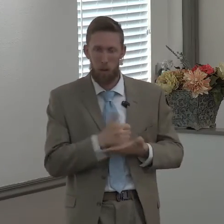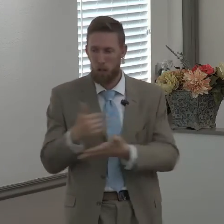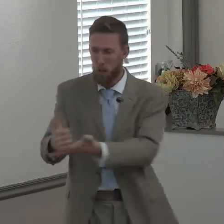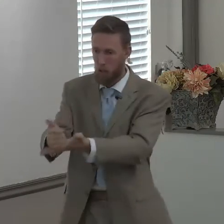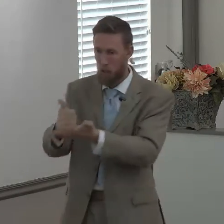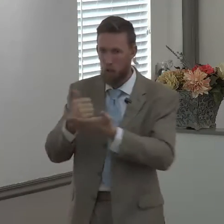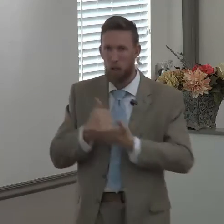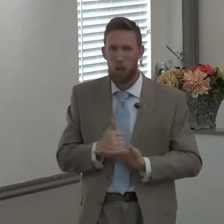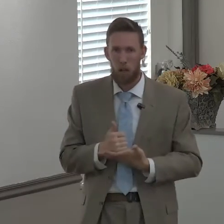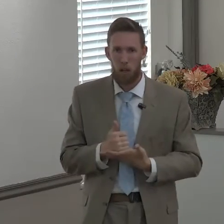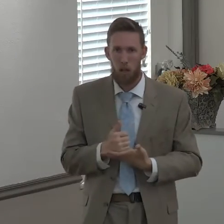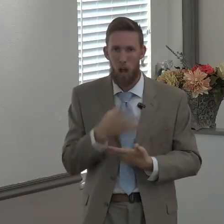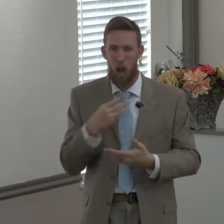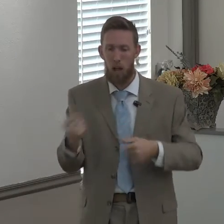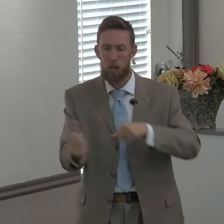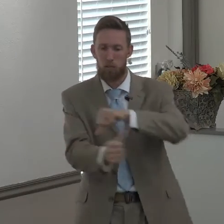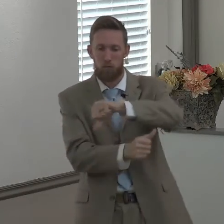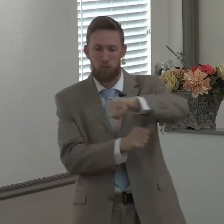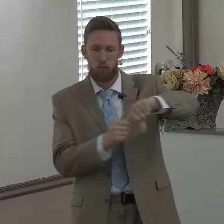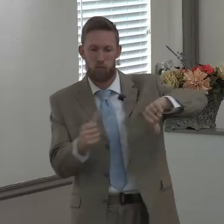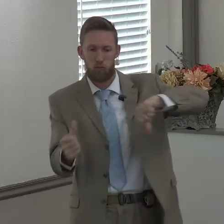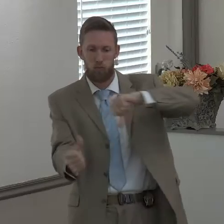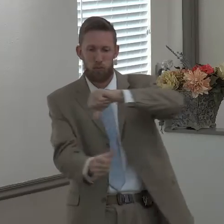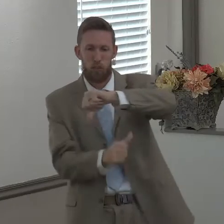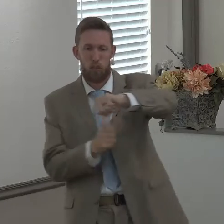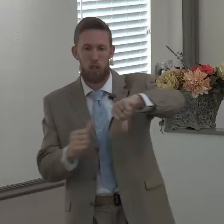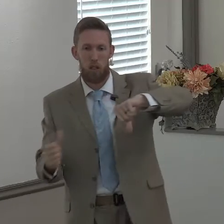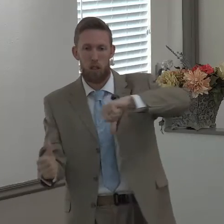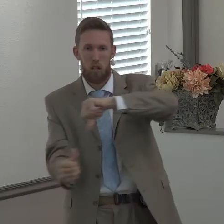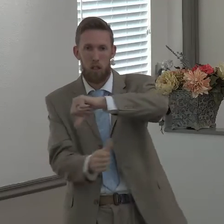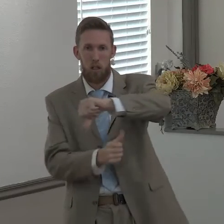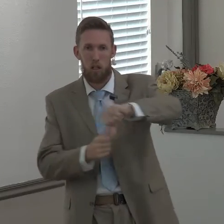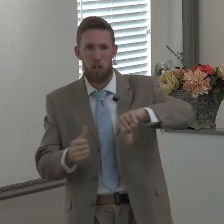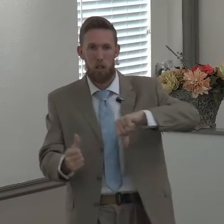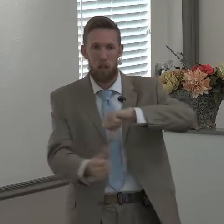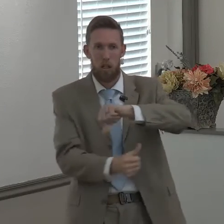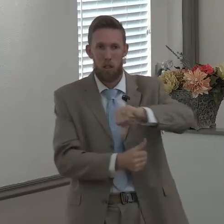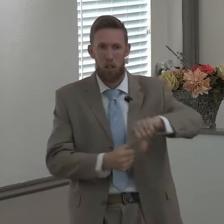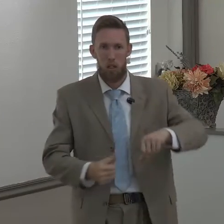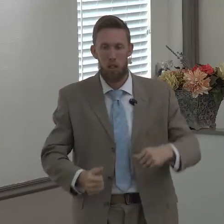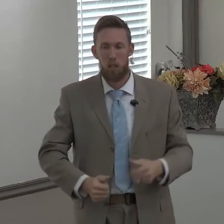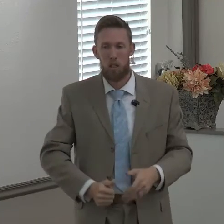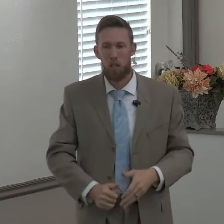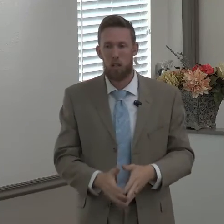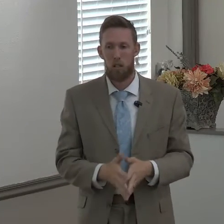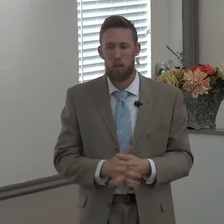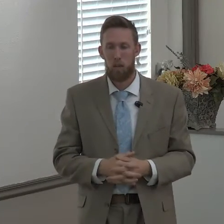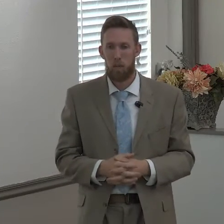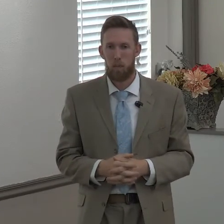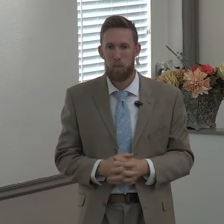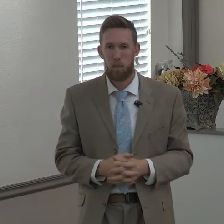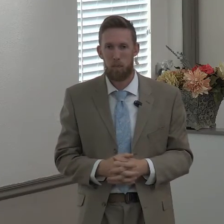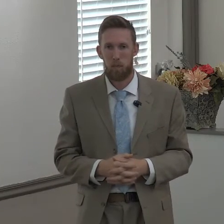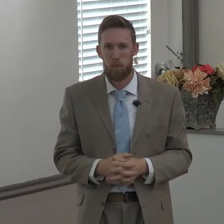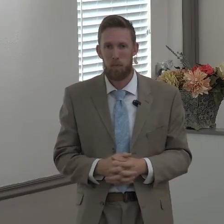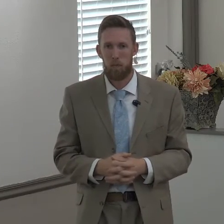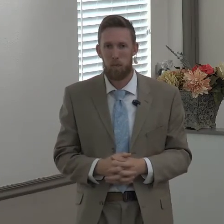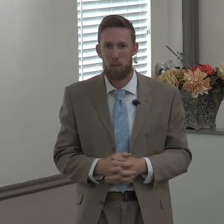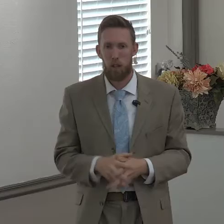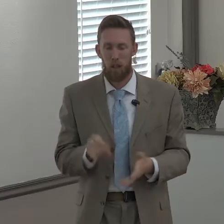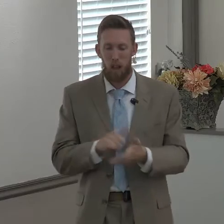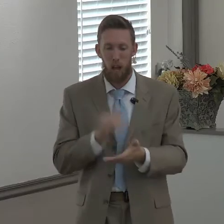If you're watching out for others, there's some others that are watching out for you. You see how that